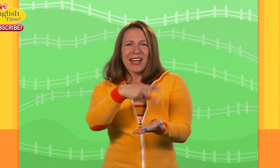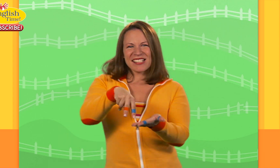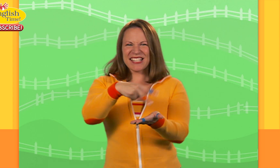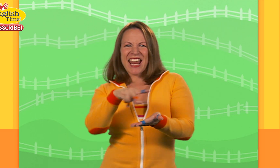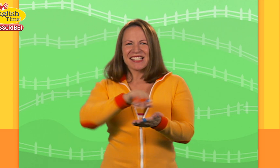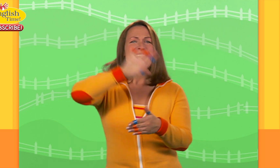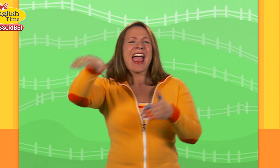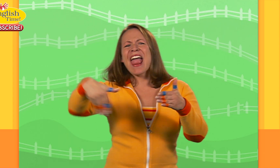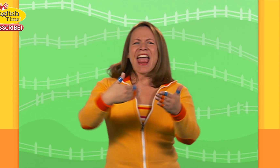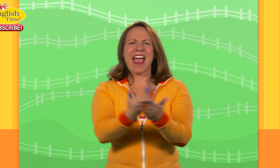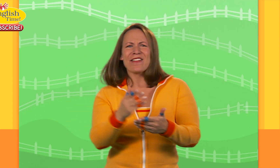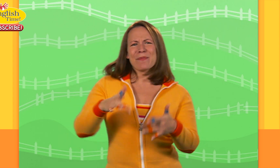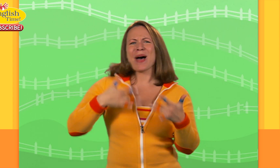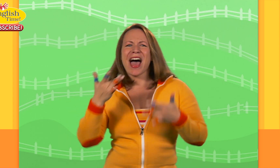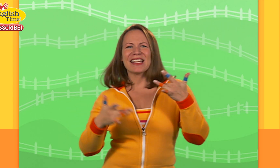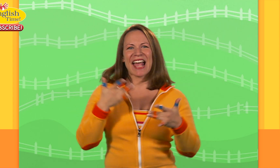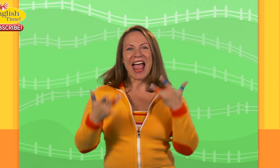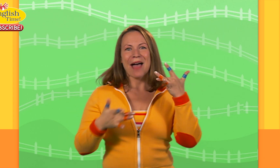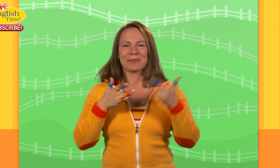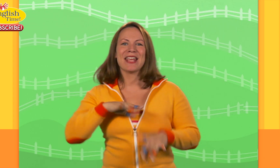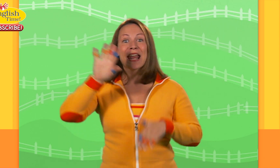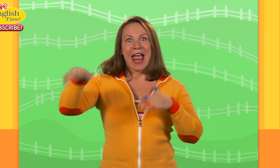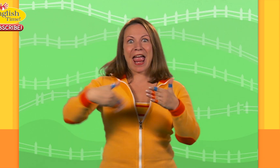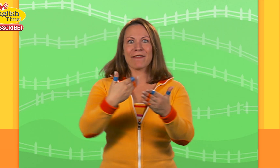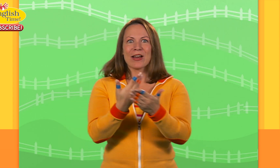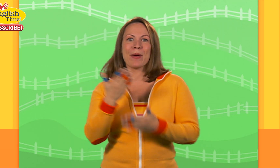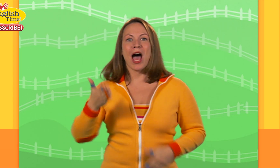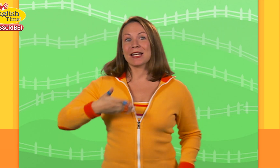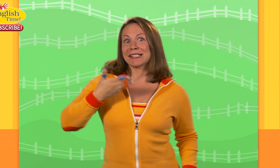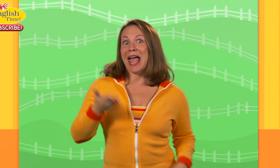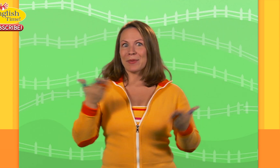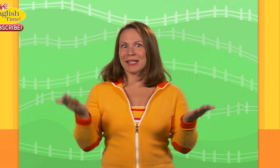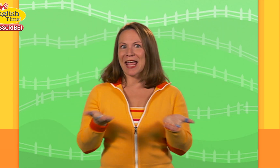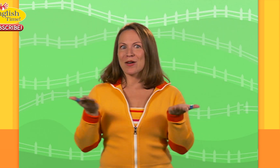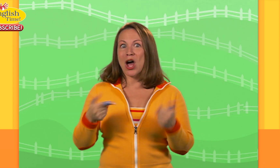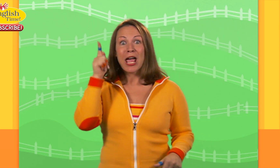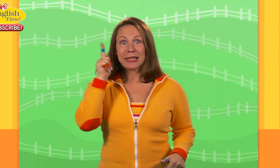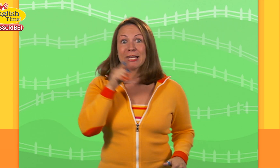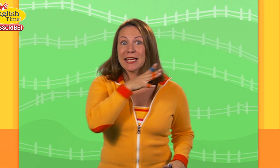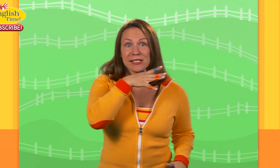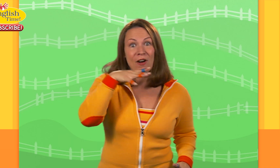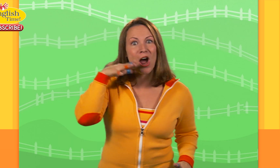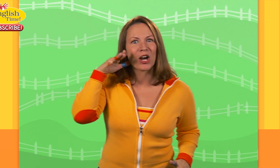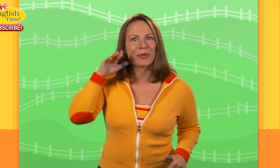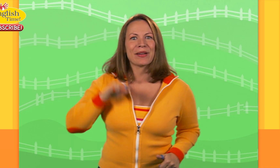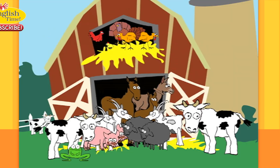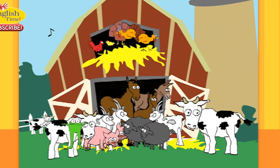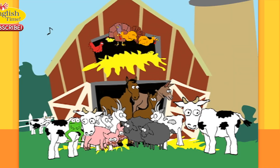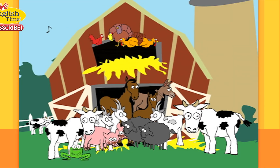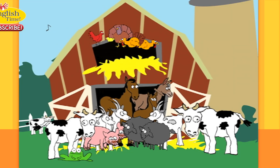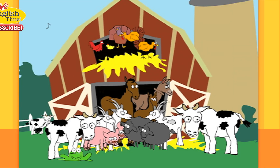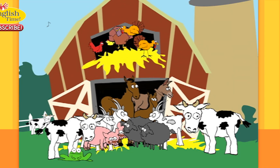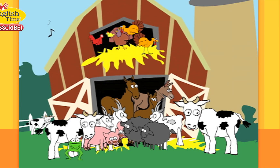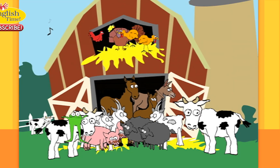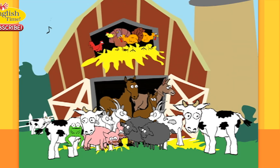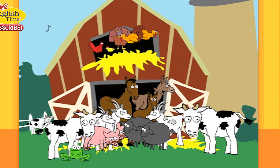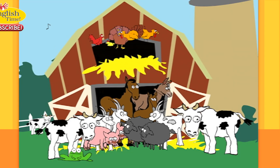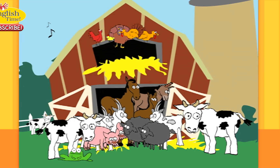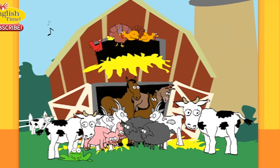Everybody's dancing, everybody's happening, everybody's happy down on Leahs Farm. Everybody's hopping